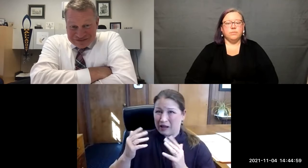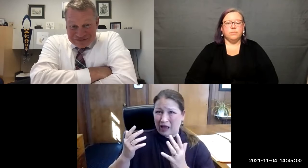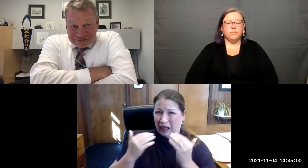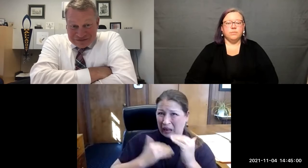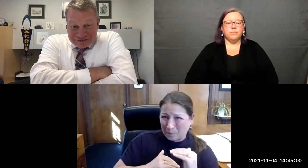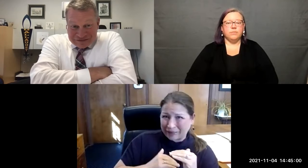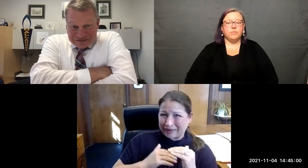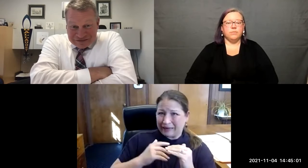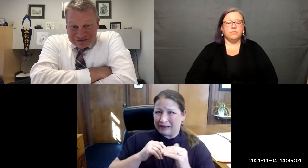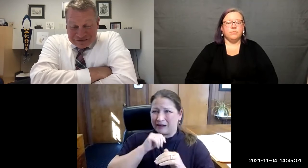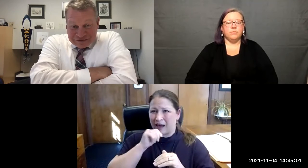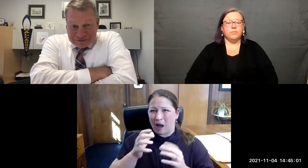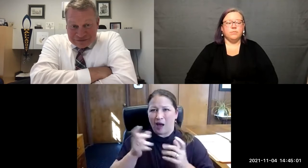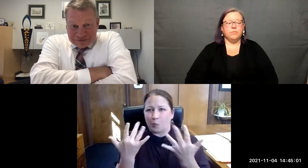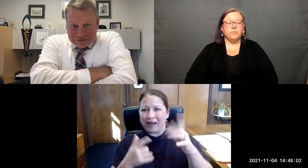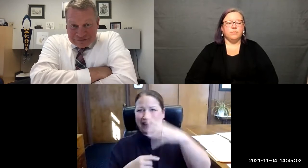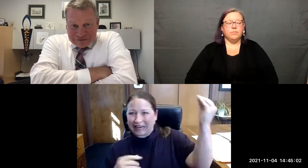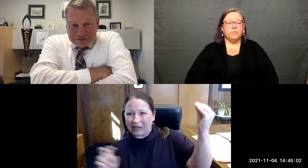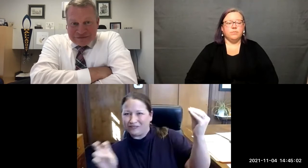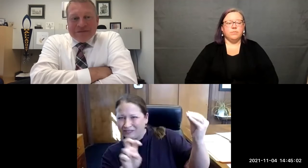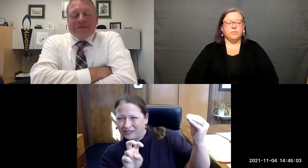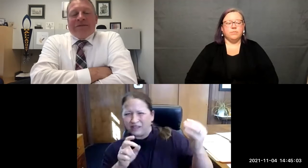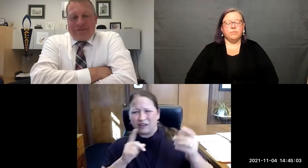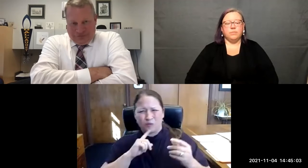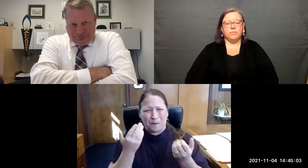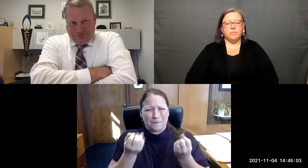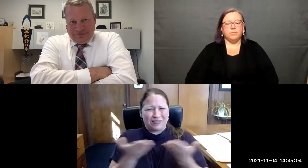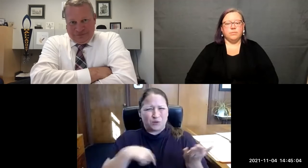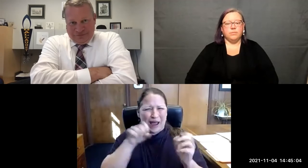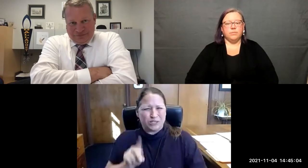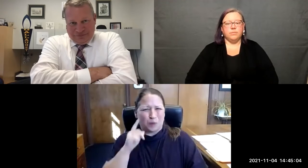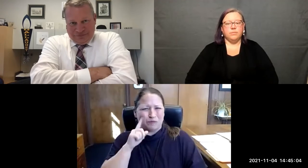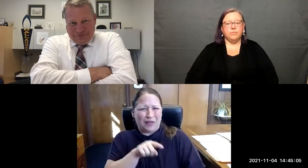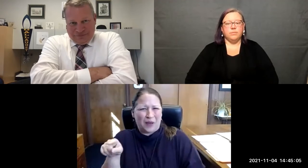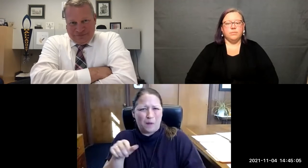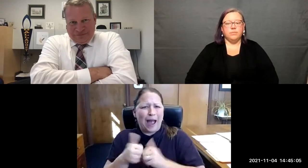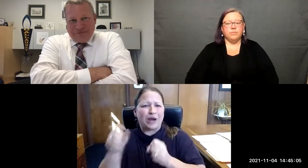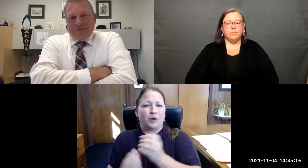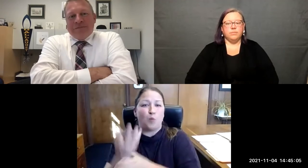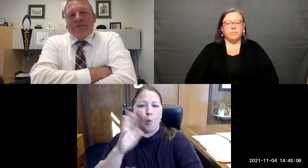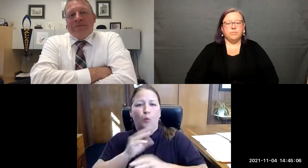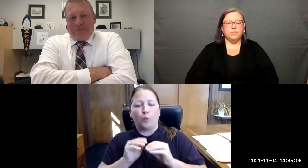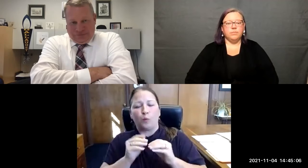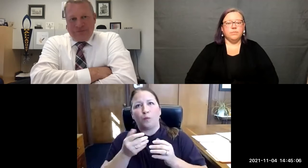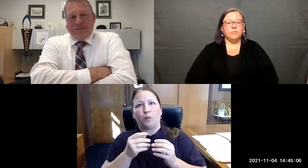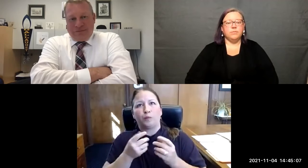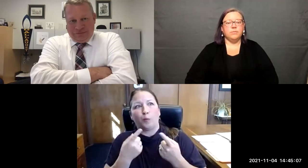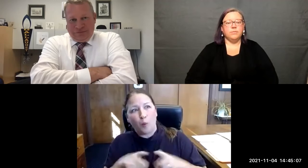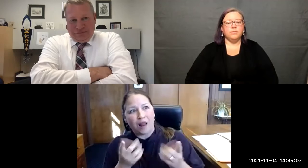not many people of color, thinking about limitations, structural challenges if positions are vacated, thinking about promotions, how people are moving within the